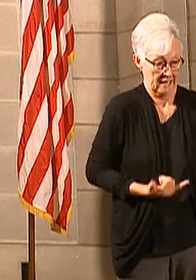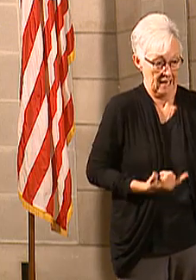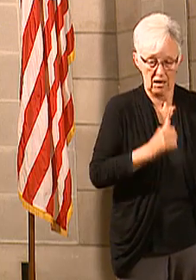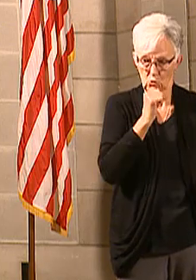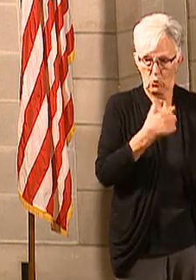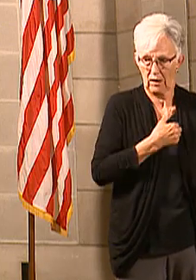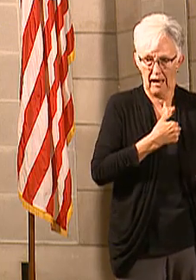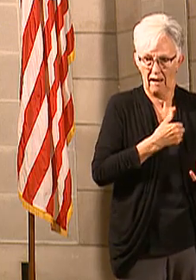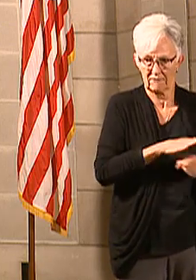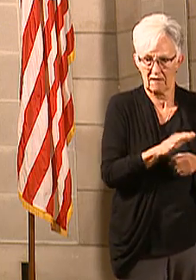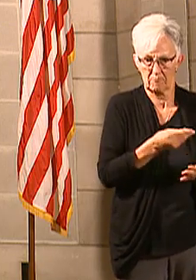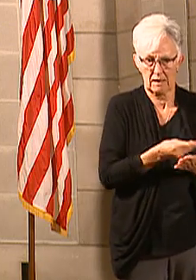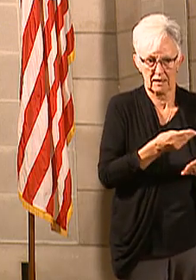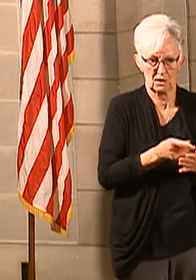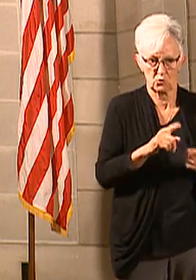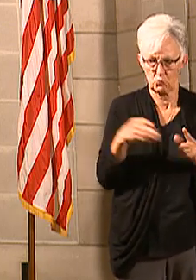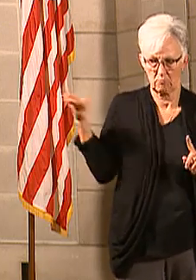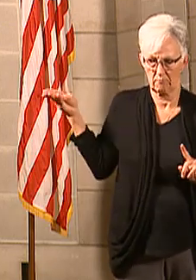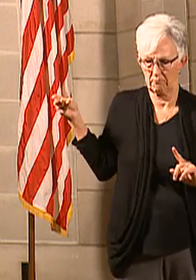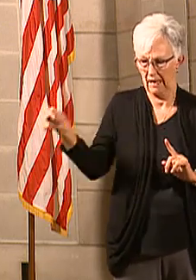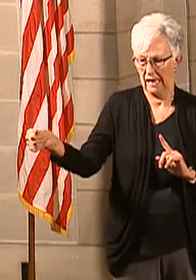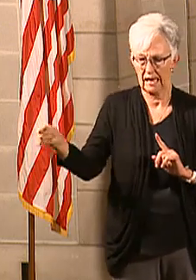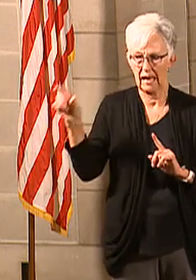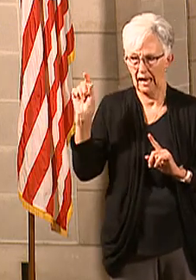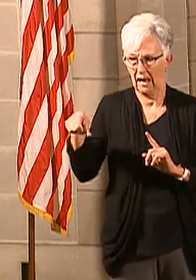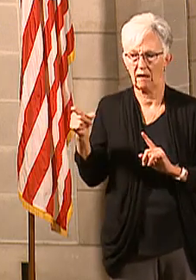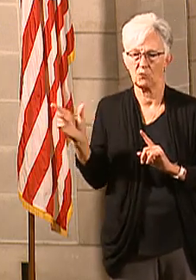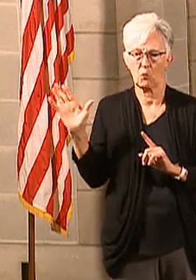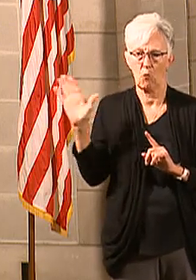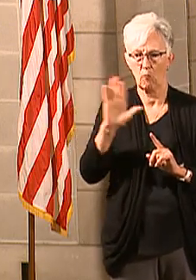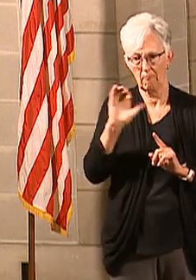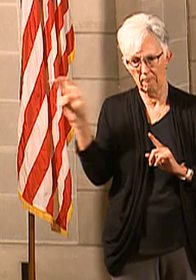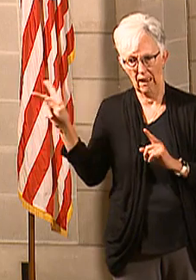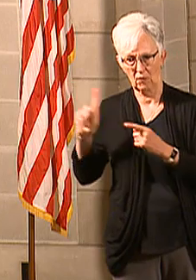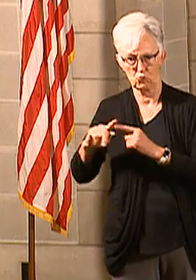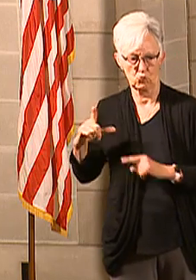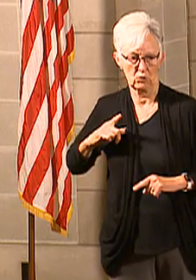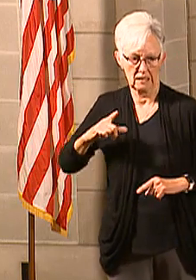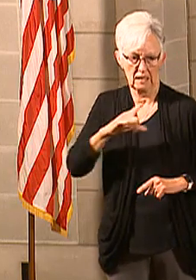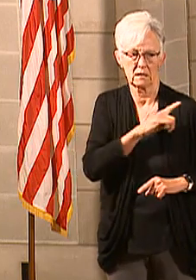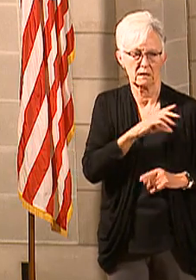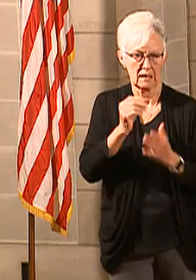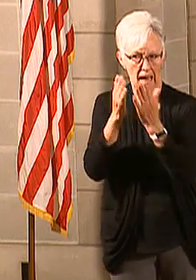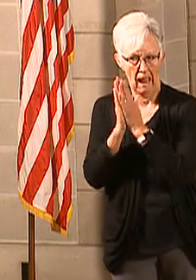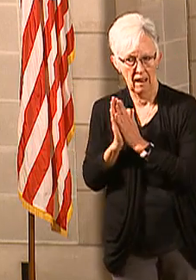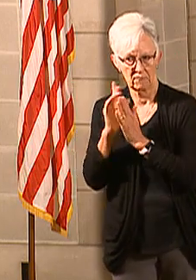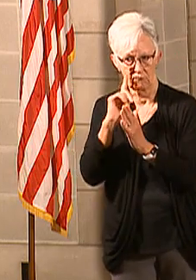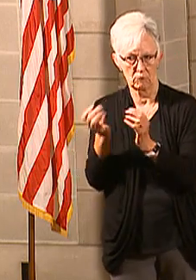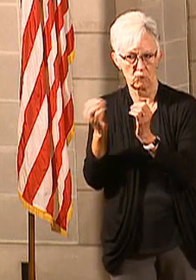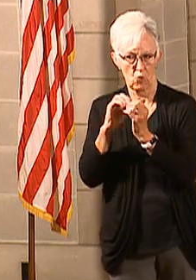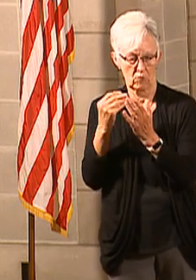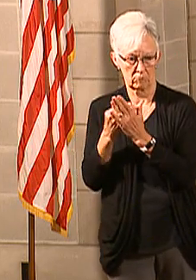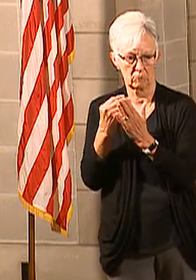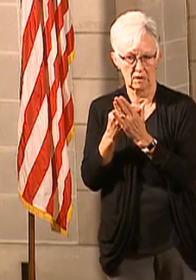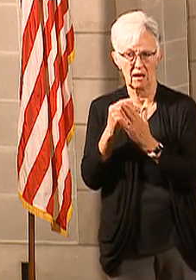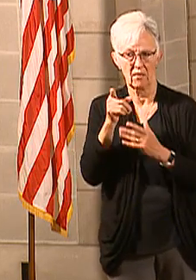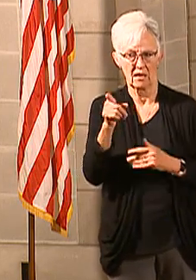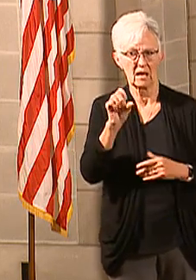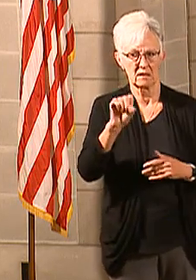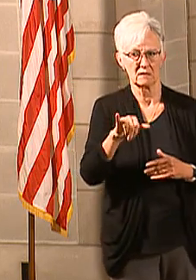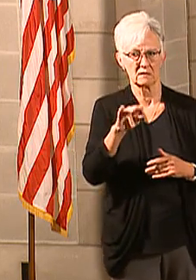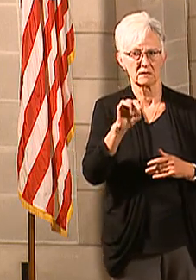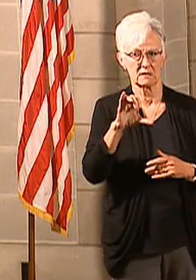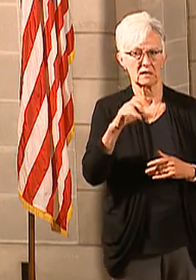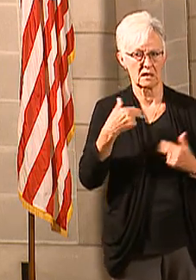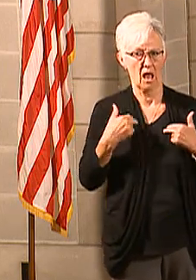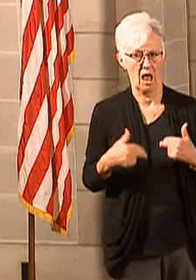money was not appropriated in the budget, so we're gonna have to go back and ask for a deficit request, and Sync Health is well aware of this. They've received several letters to that